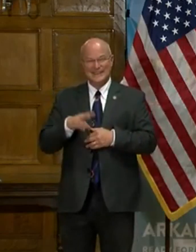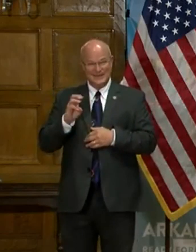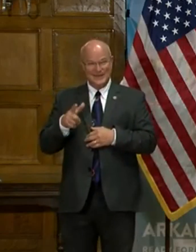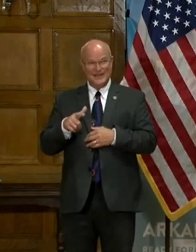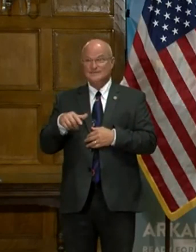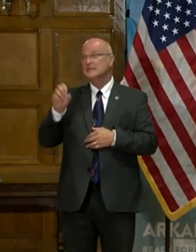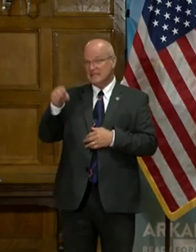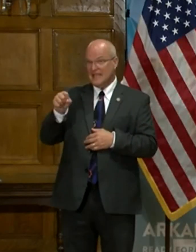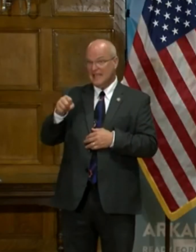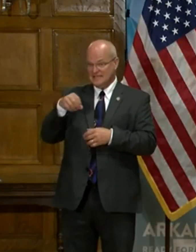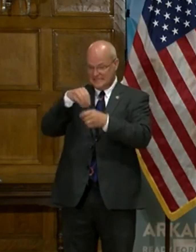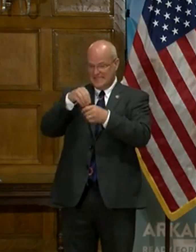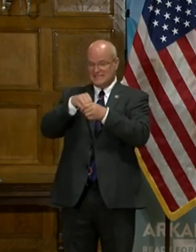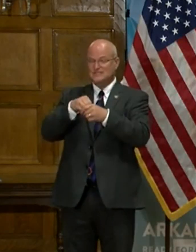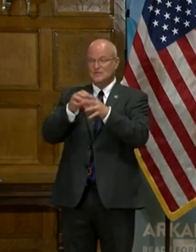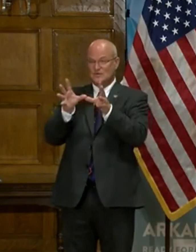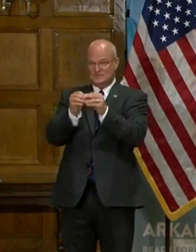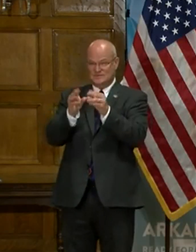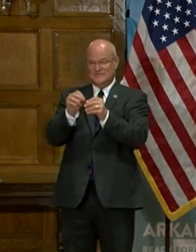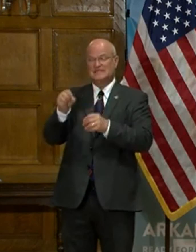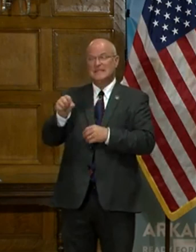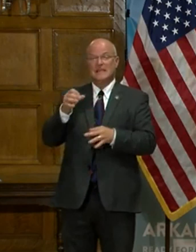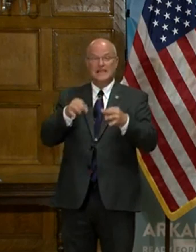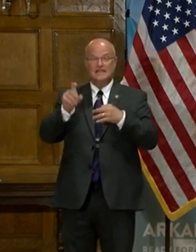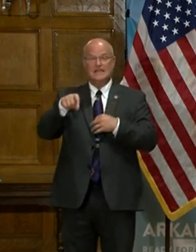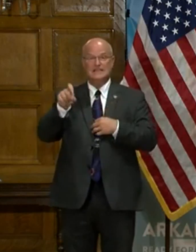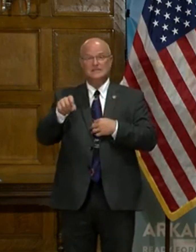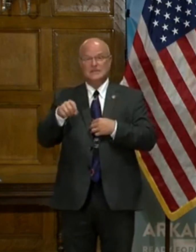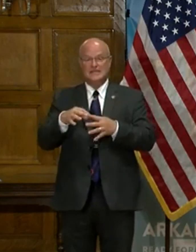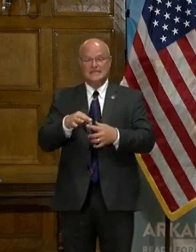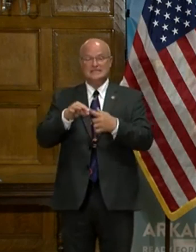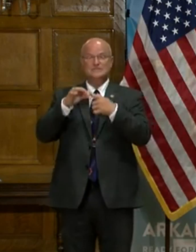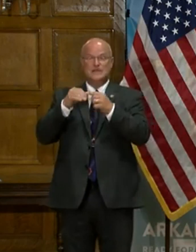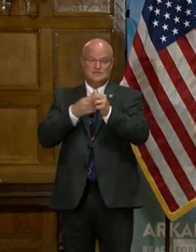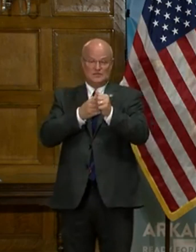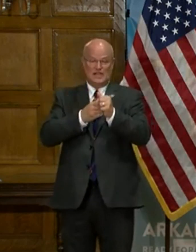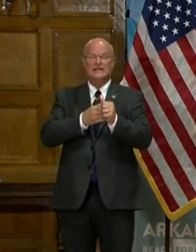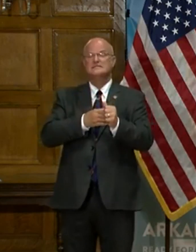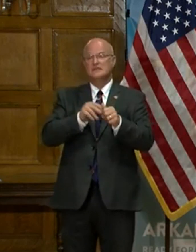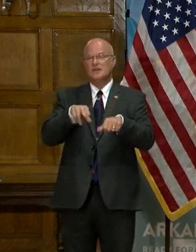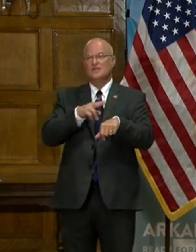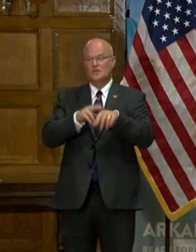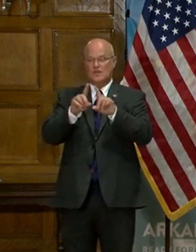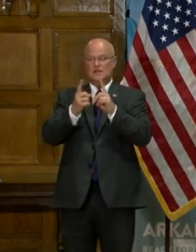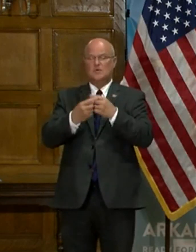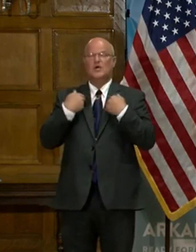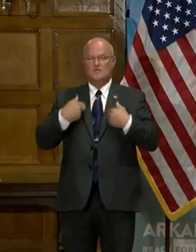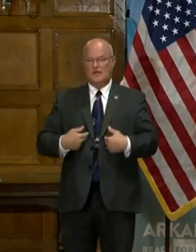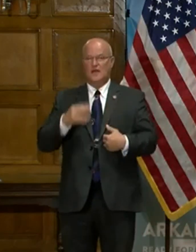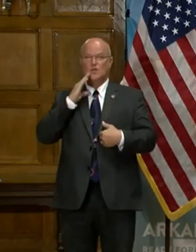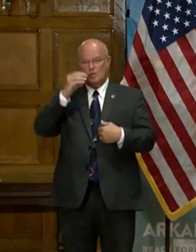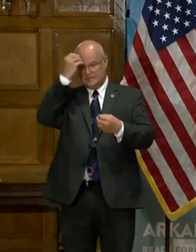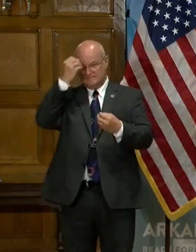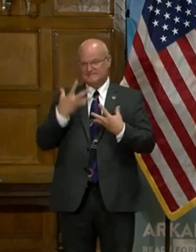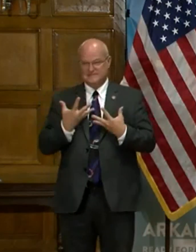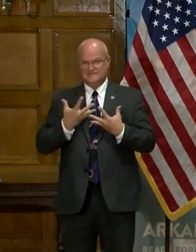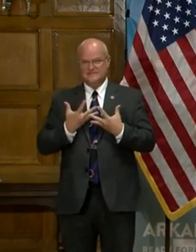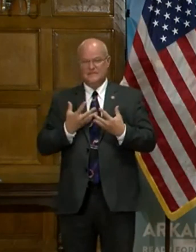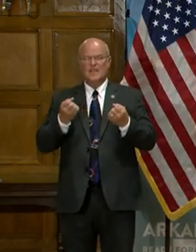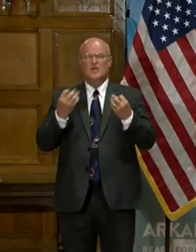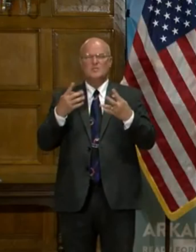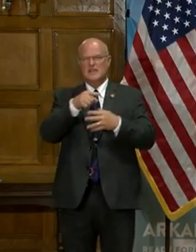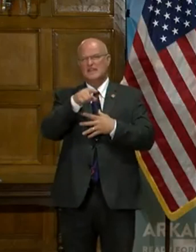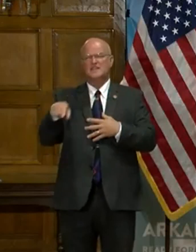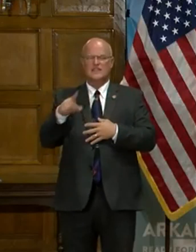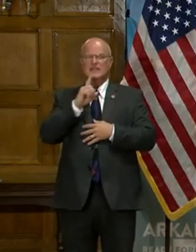Well, yes, it would be indoor venues, and if there needs to be any special guidance, then of course the Department of Health will guide that. Many